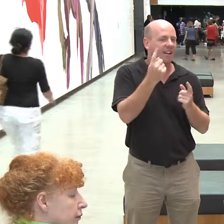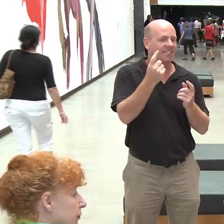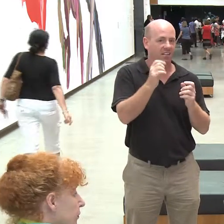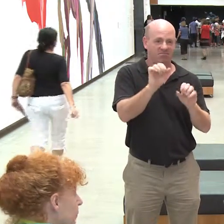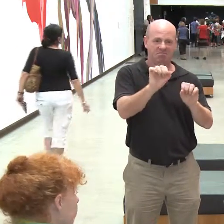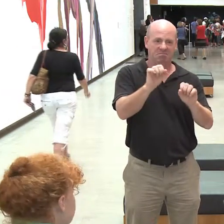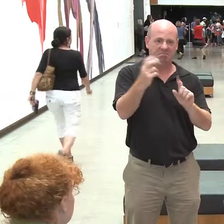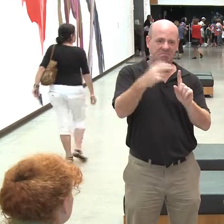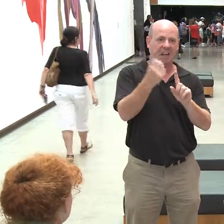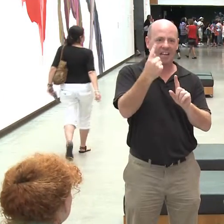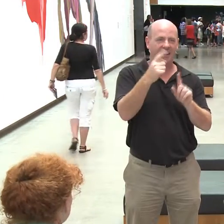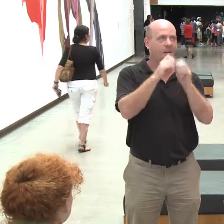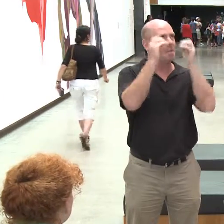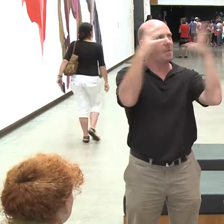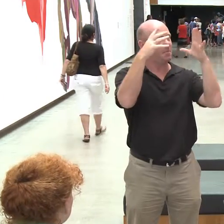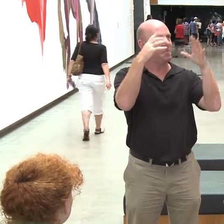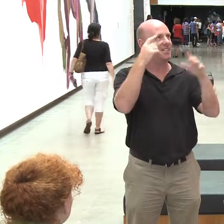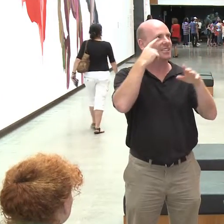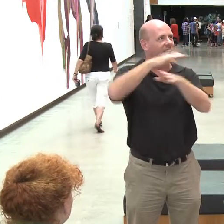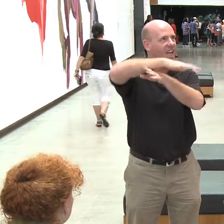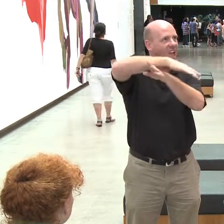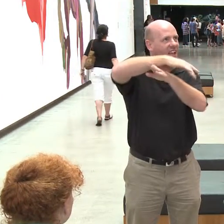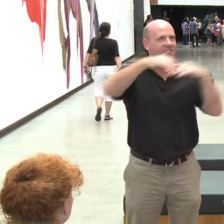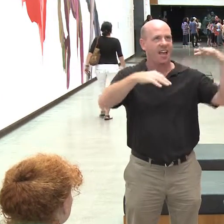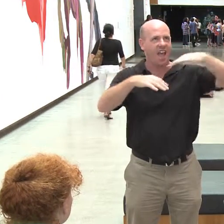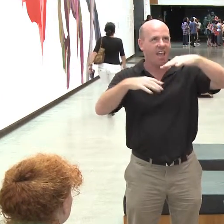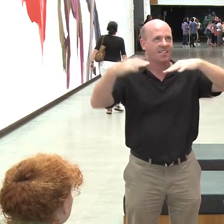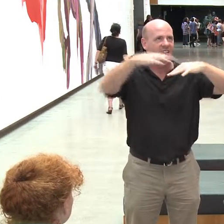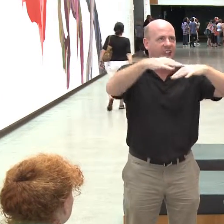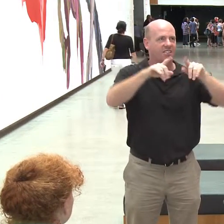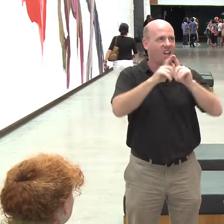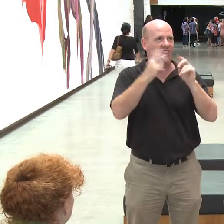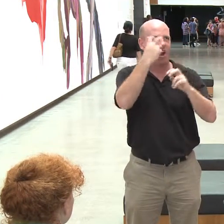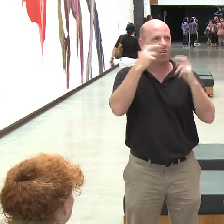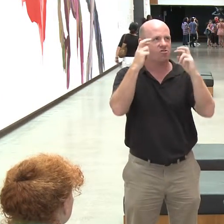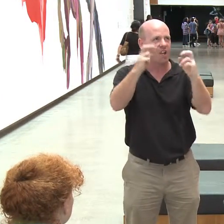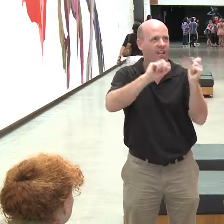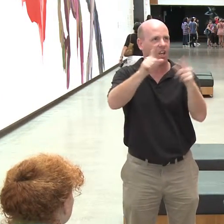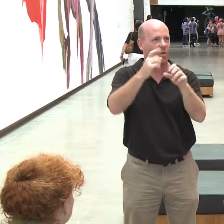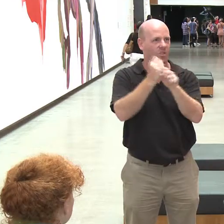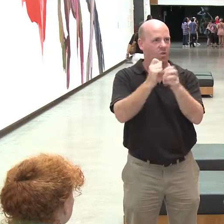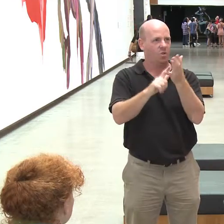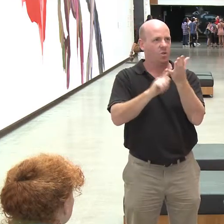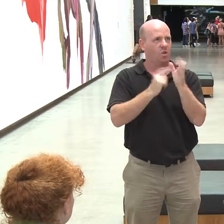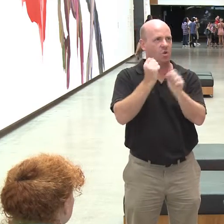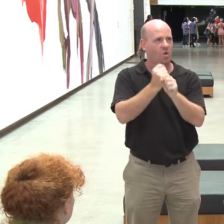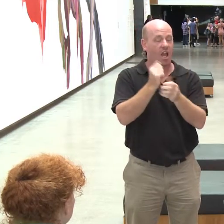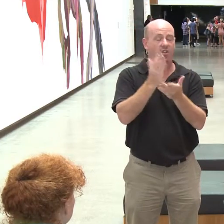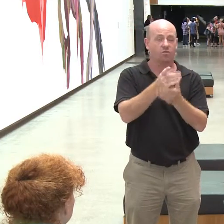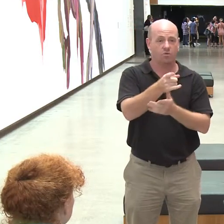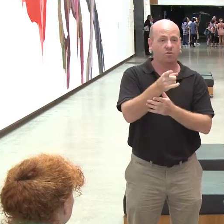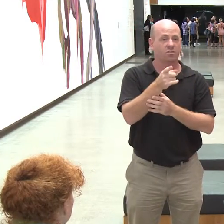completely. The picture is conjured up in my head as you say it, so I can completely acknowledge that